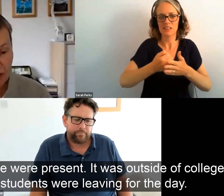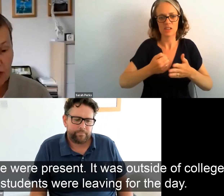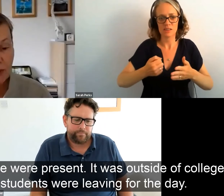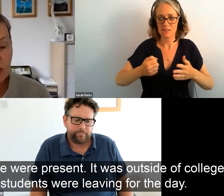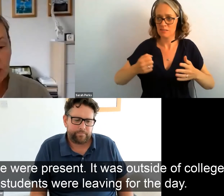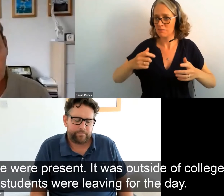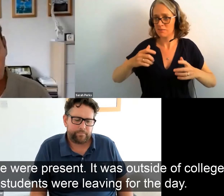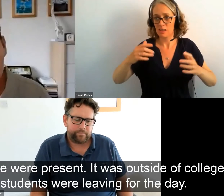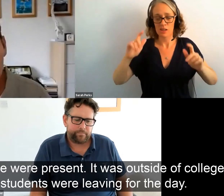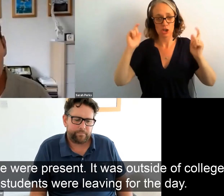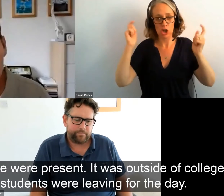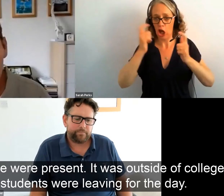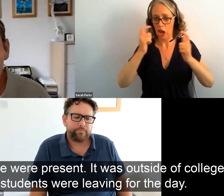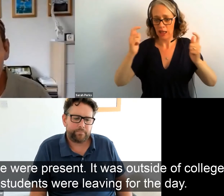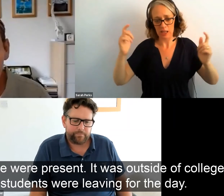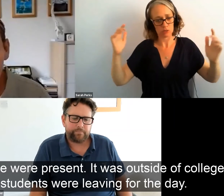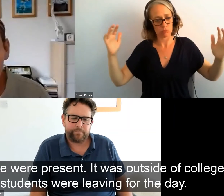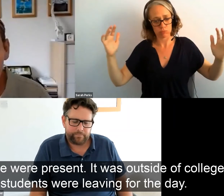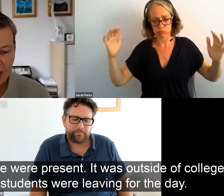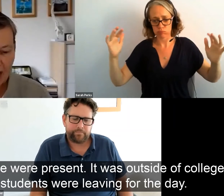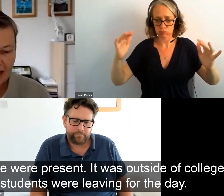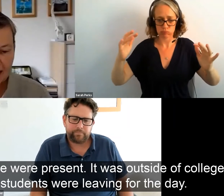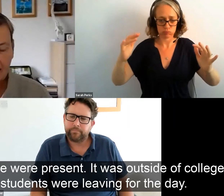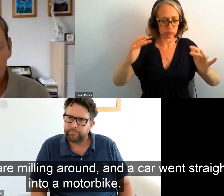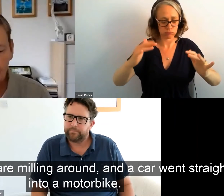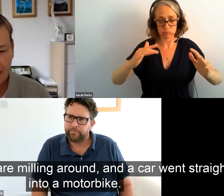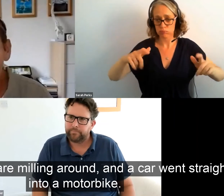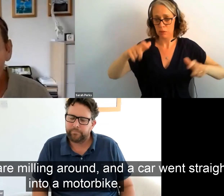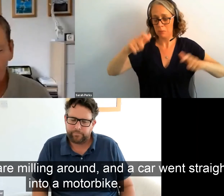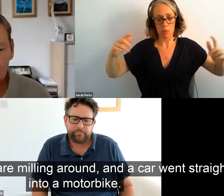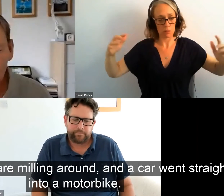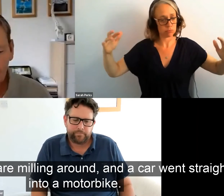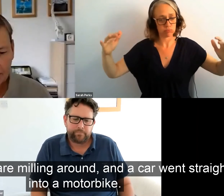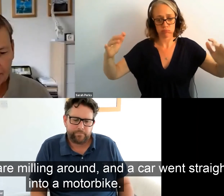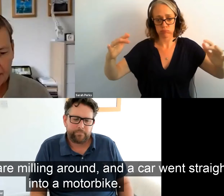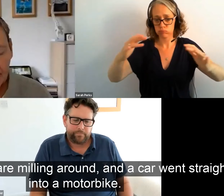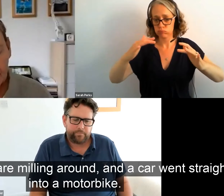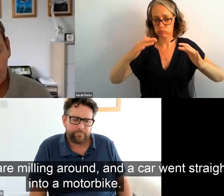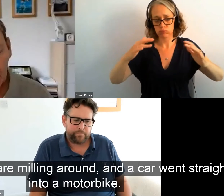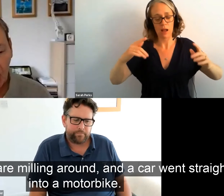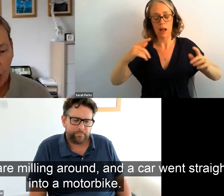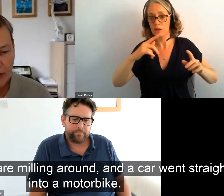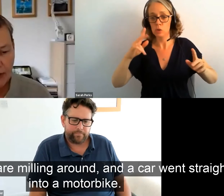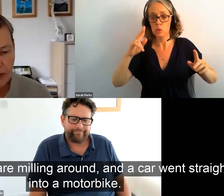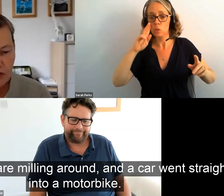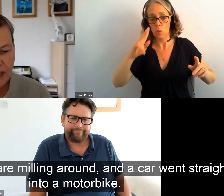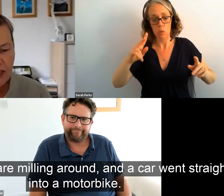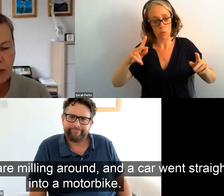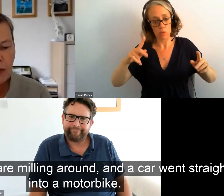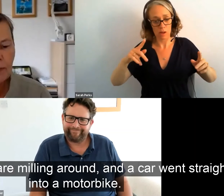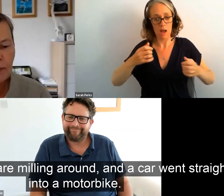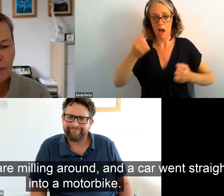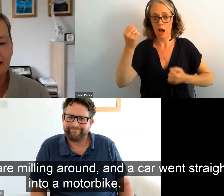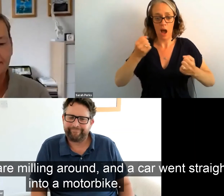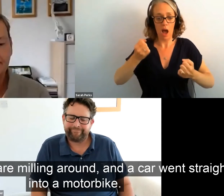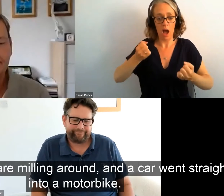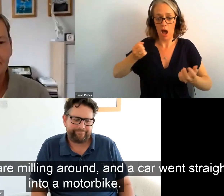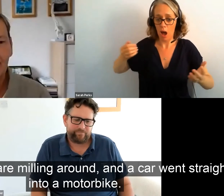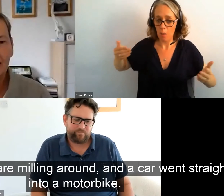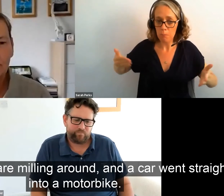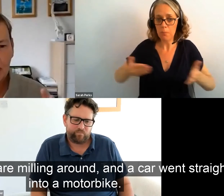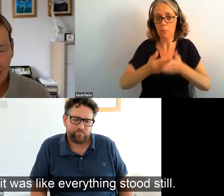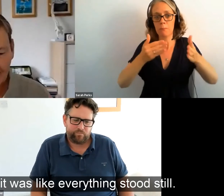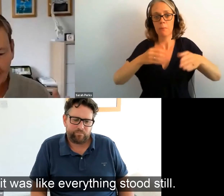a college where students were leaving for the day. Many people were milling around, and a car went straight into a